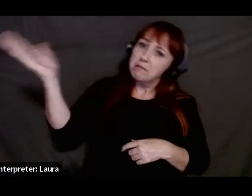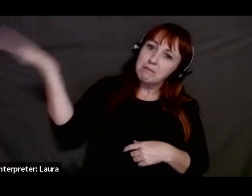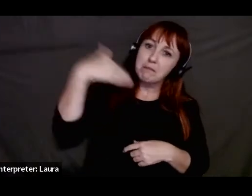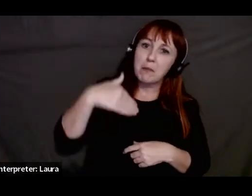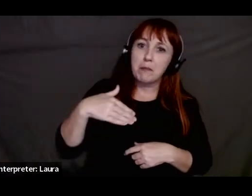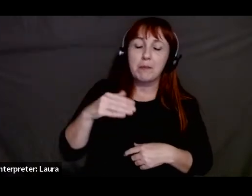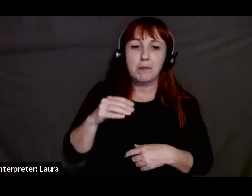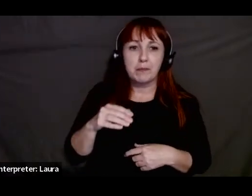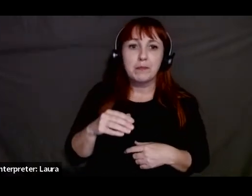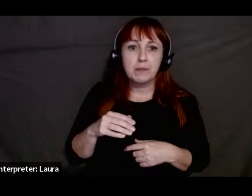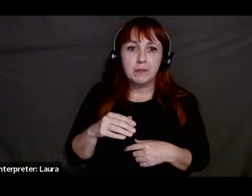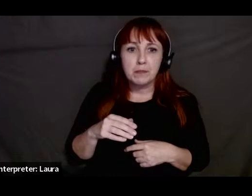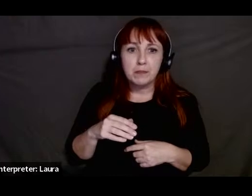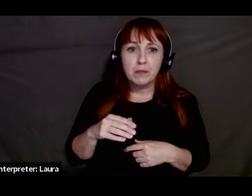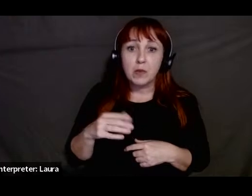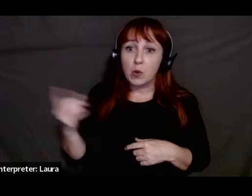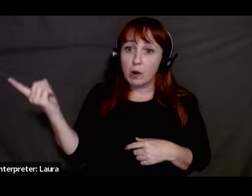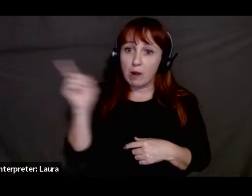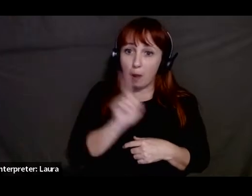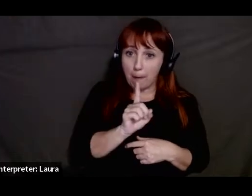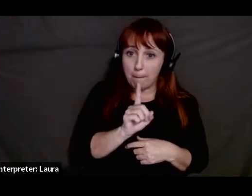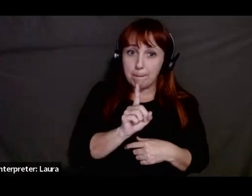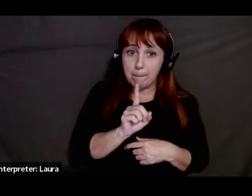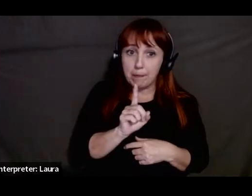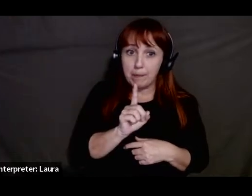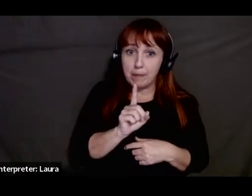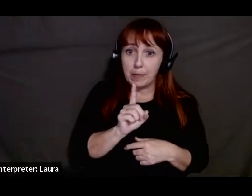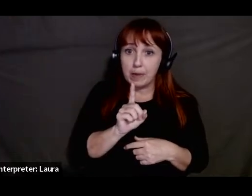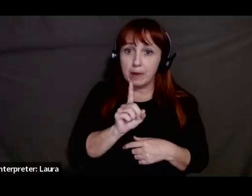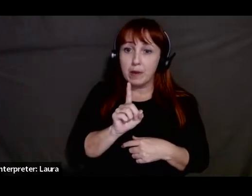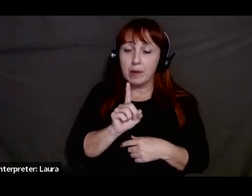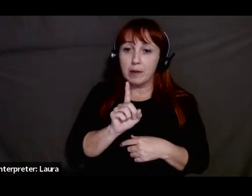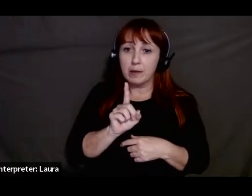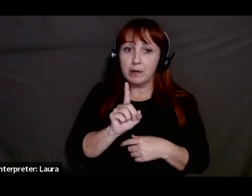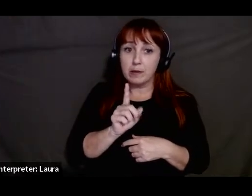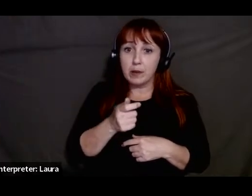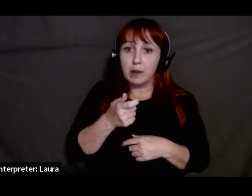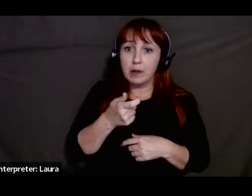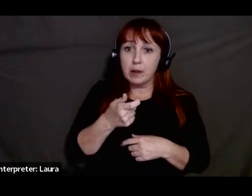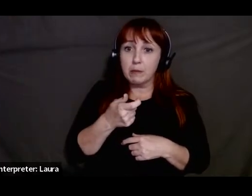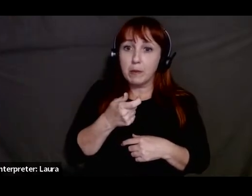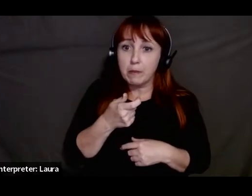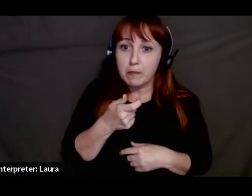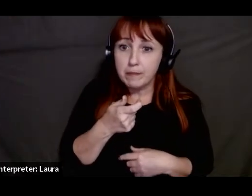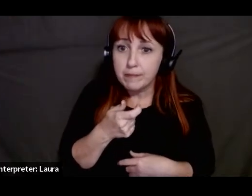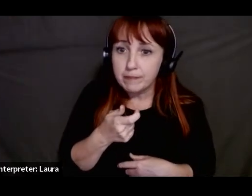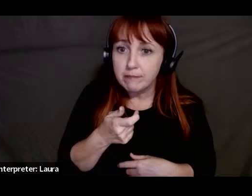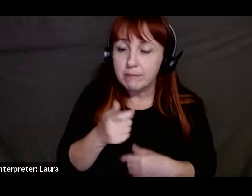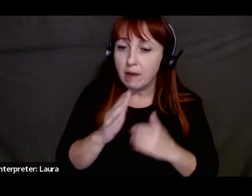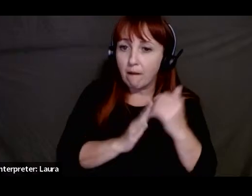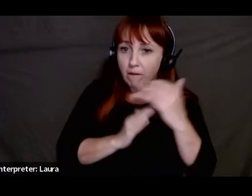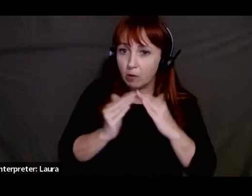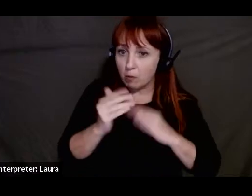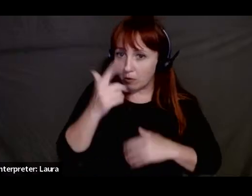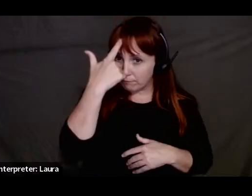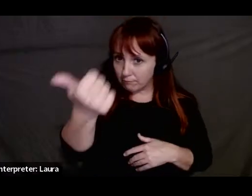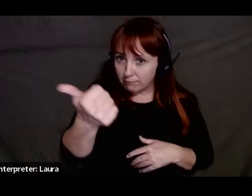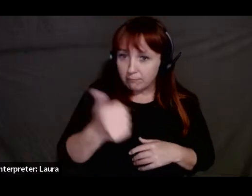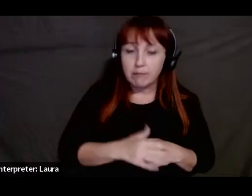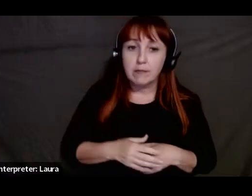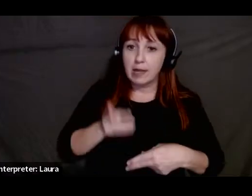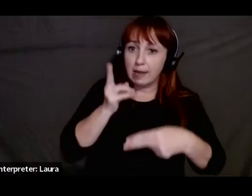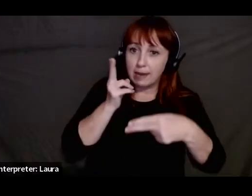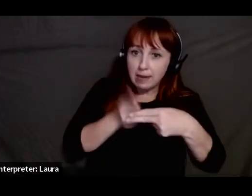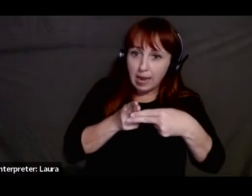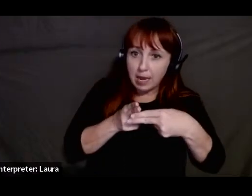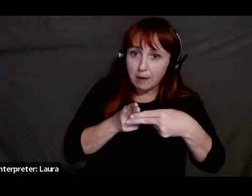off. Please come up, get as close to the microphone that you are comfortable doing so. State your name, spell